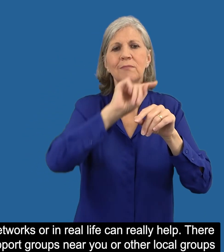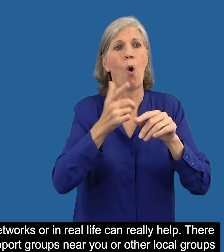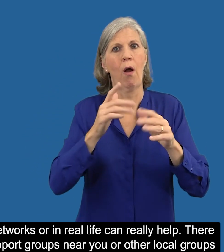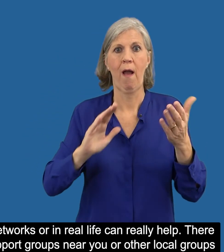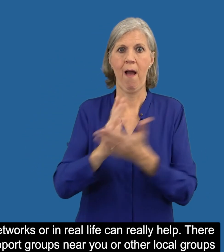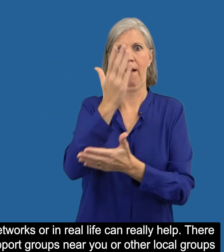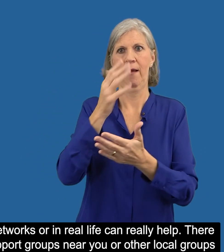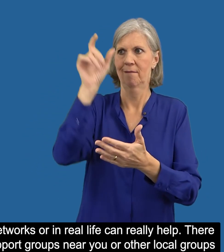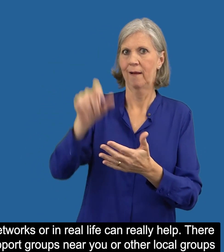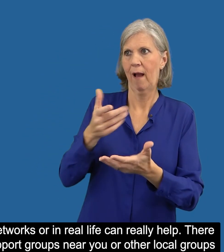can really help.